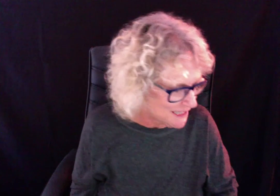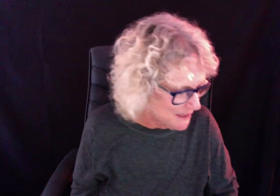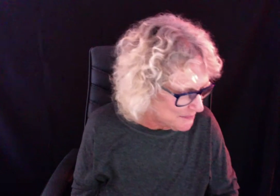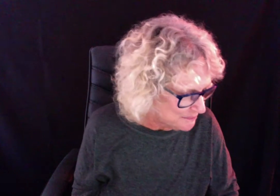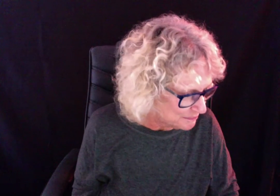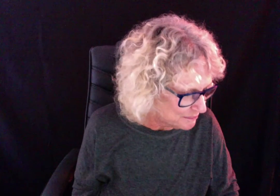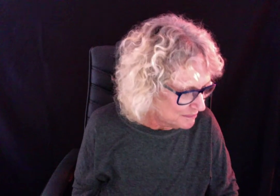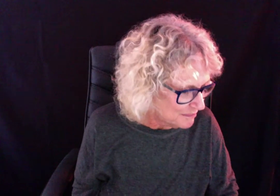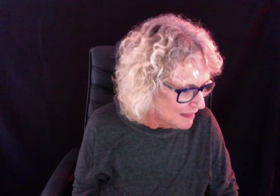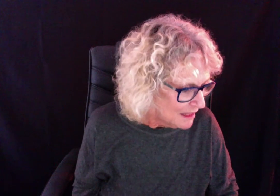again.